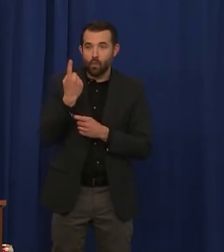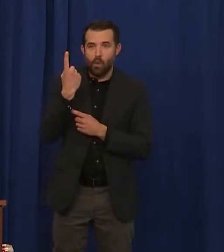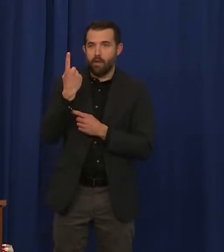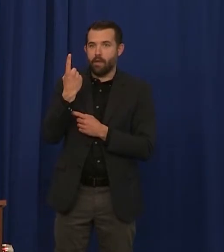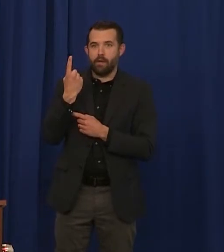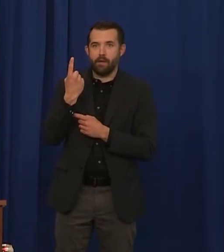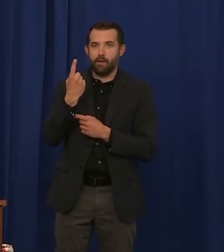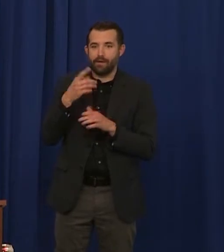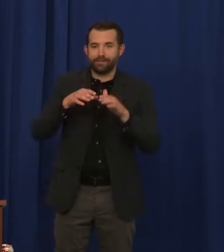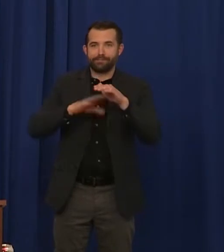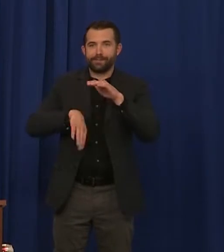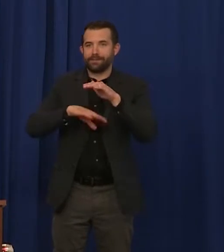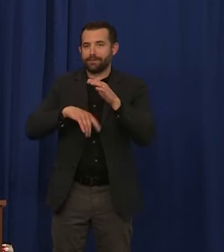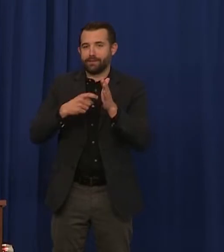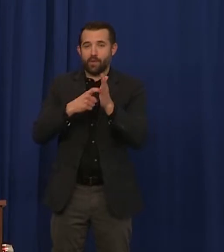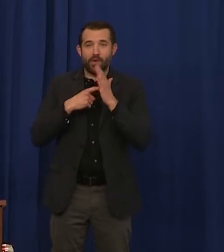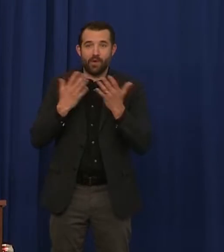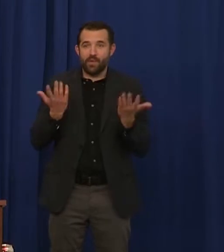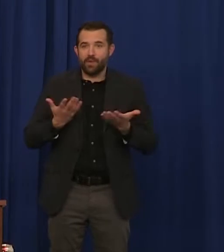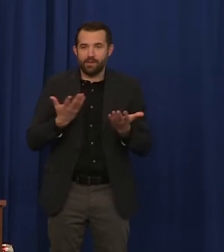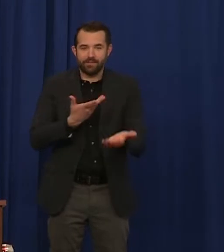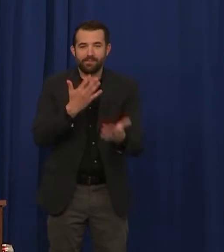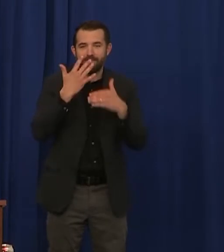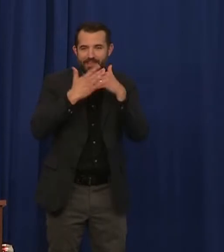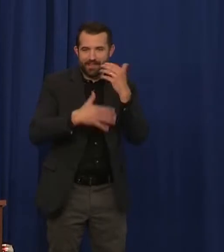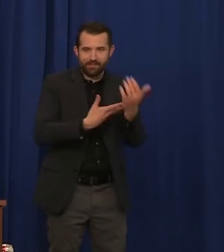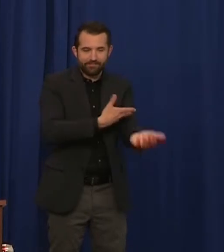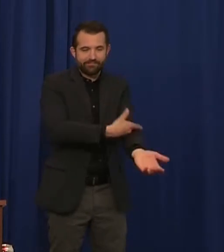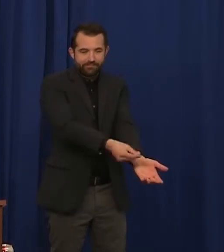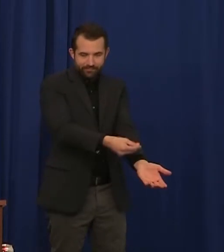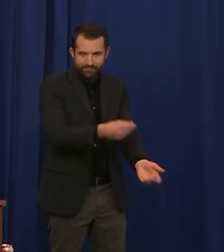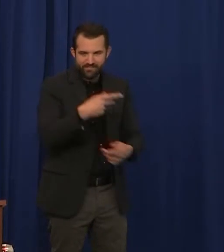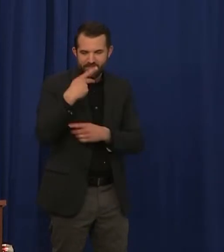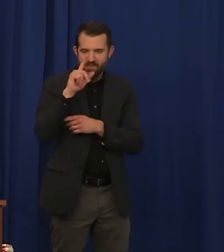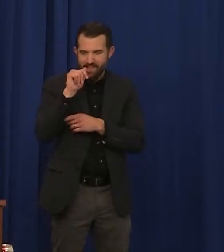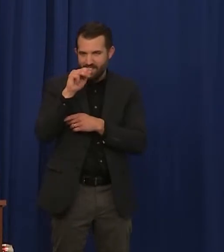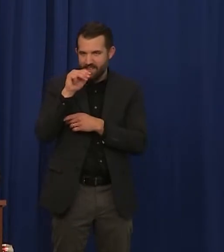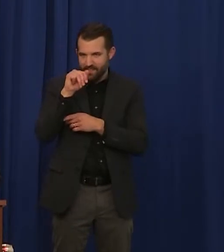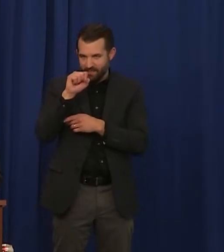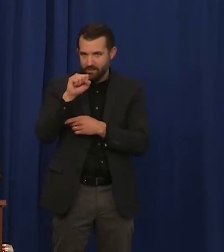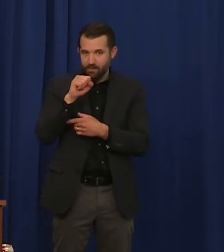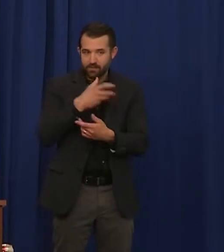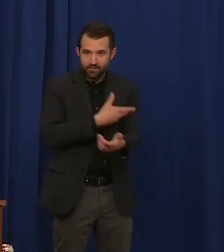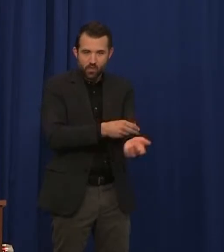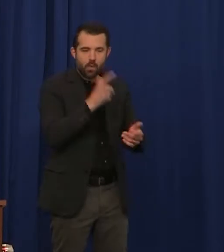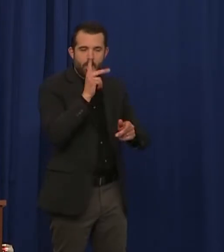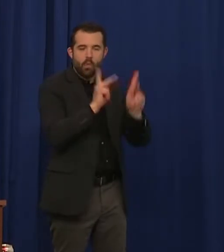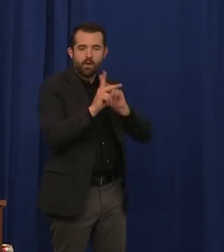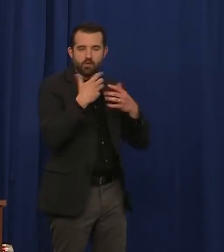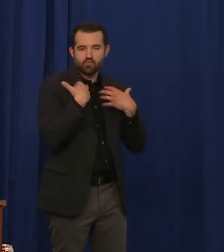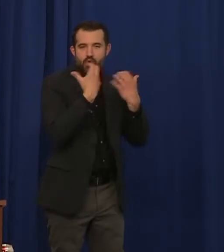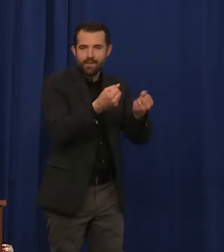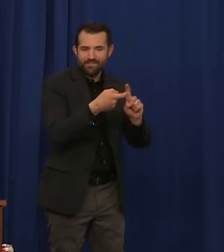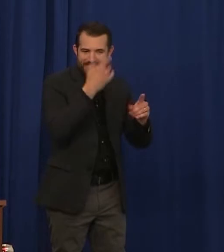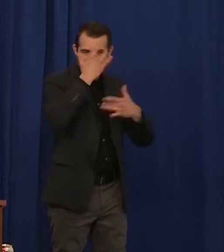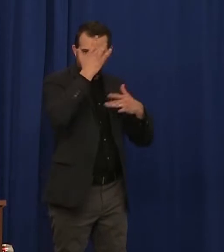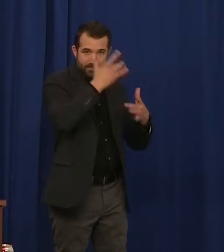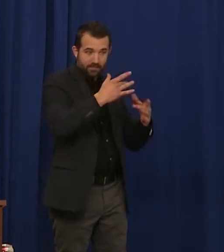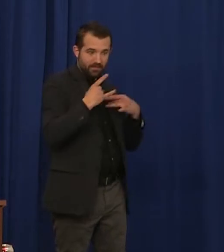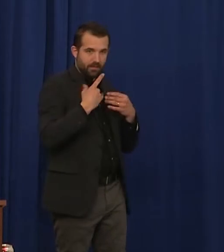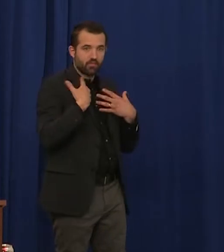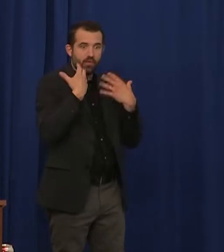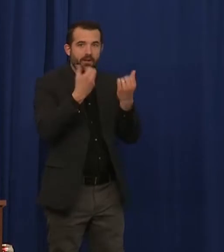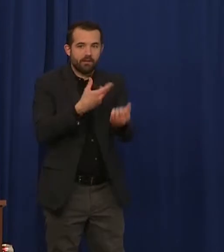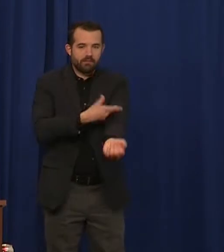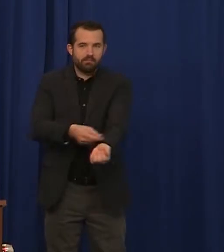forward is the plasma itself. One of the reasons that we track recovered individuals and talk and work with recovered